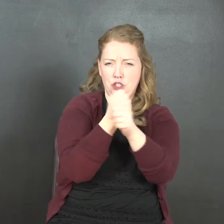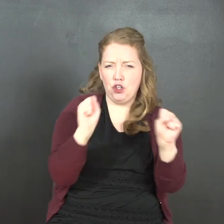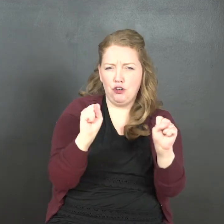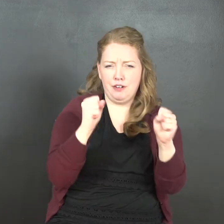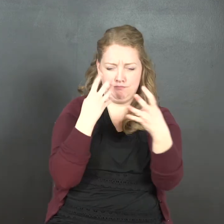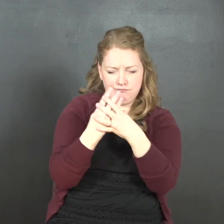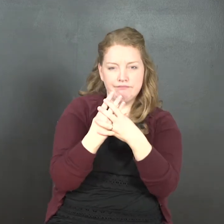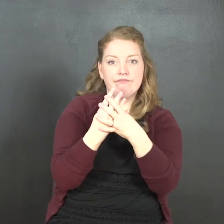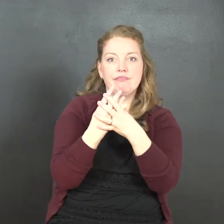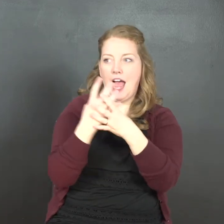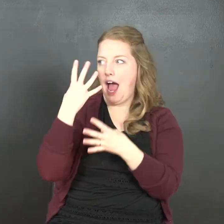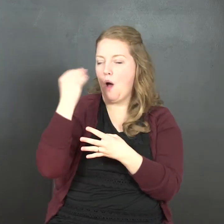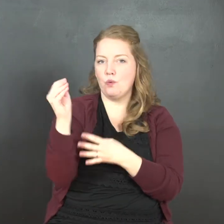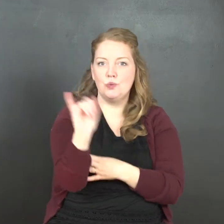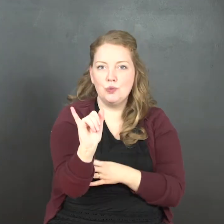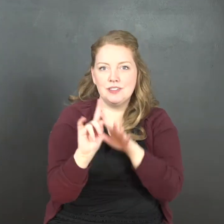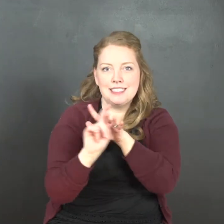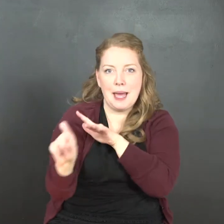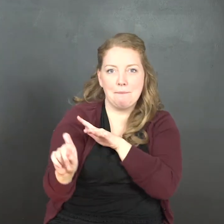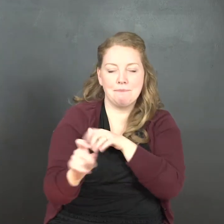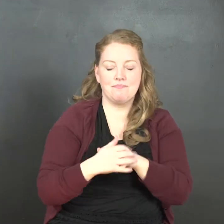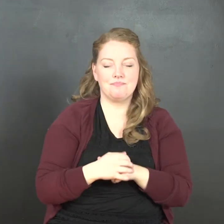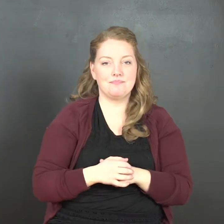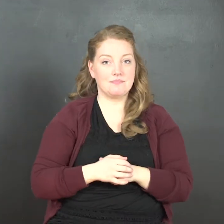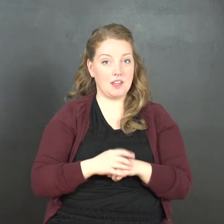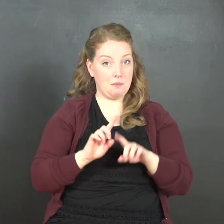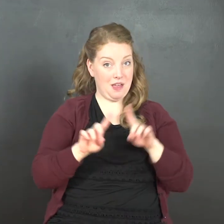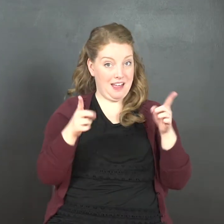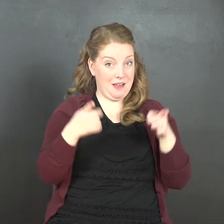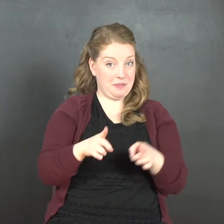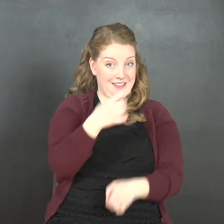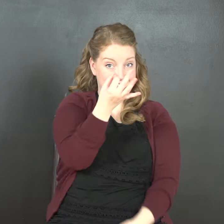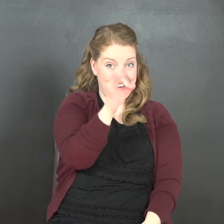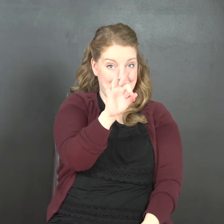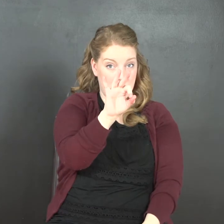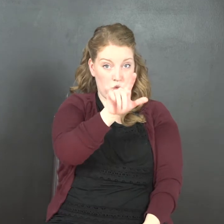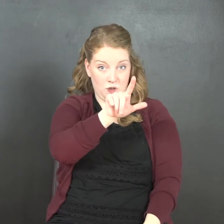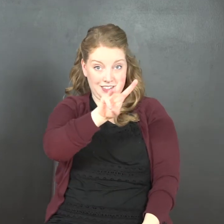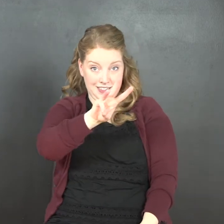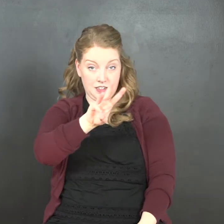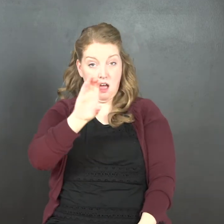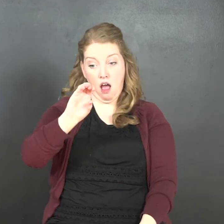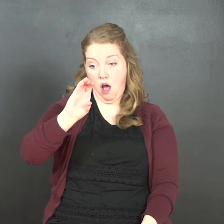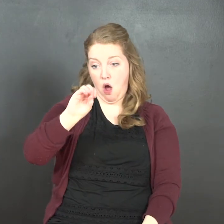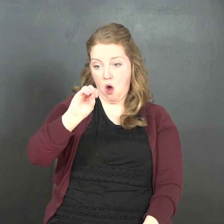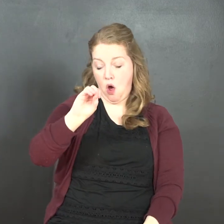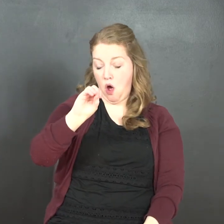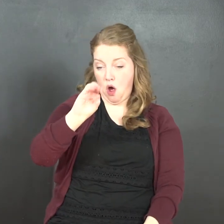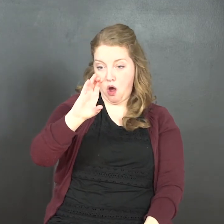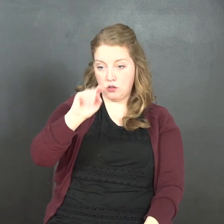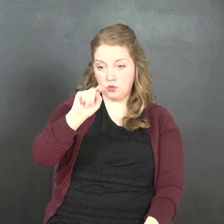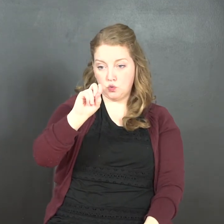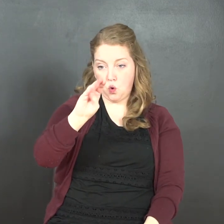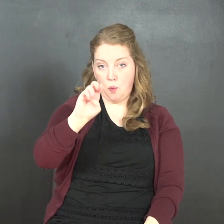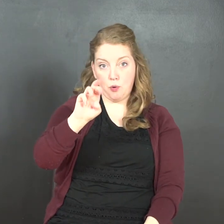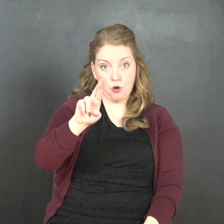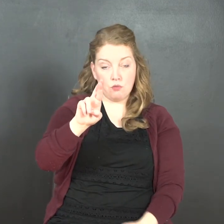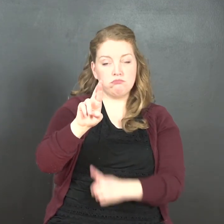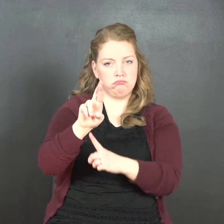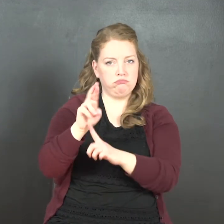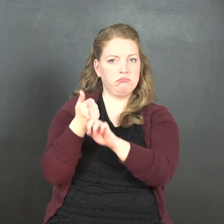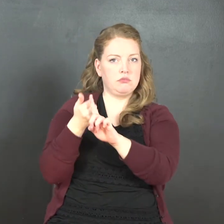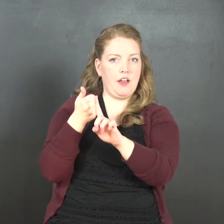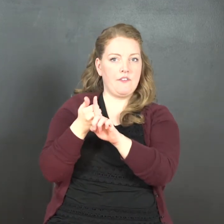death laid his hands on Harry Houdini and put him in a grave. And he is yet to escape. It's a fascinating story, however. In